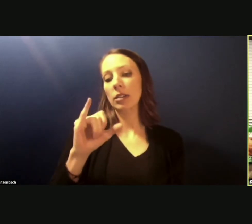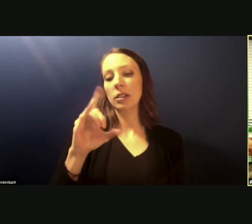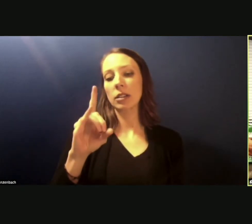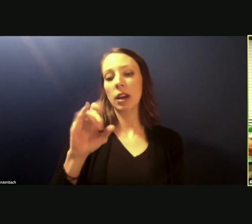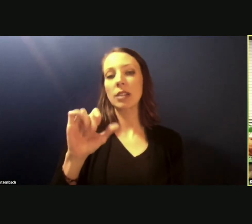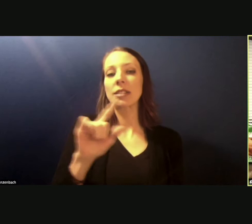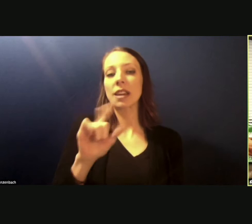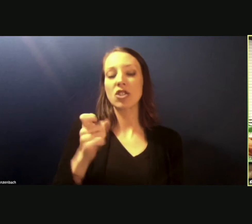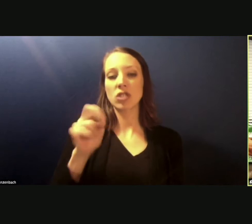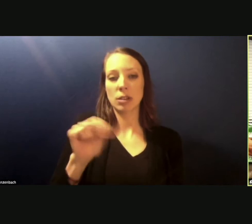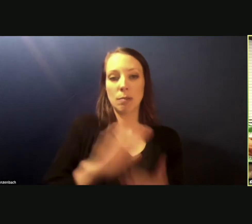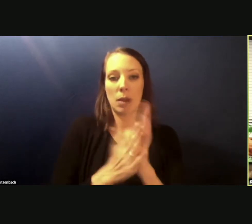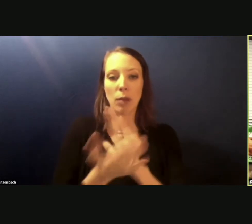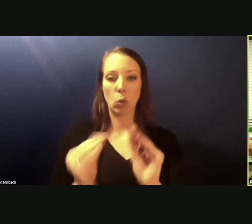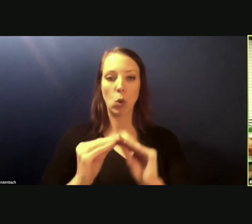them crispy.